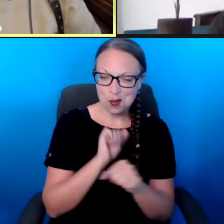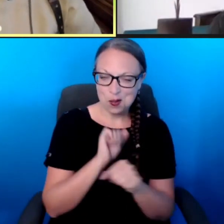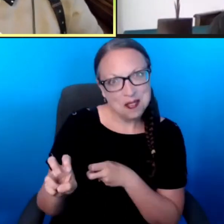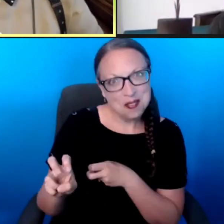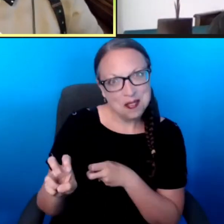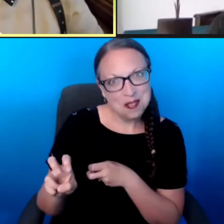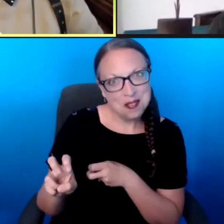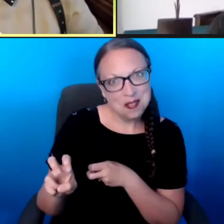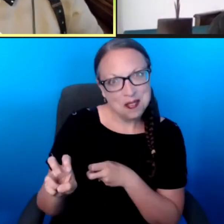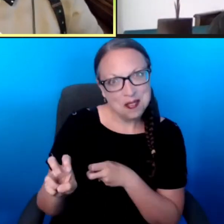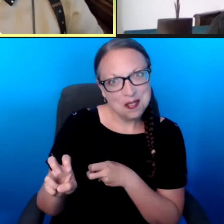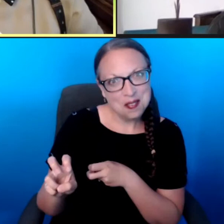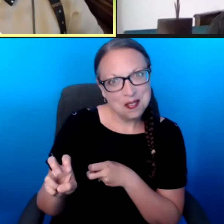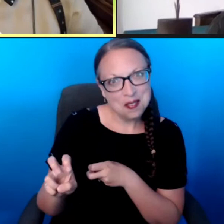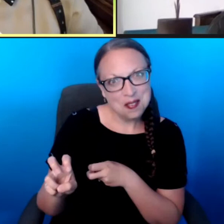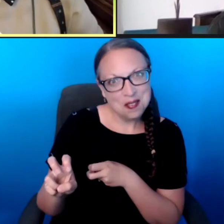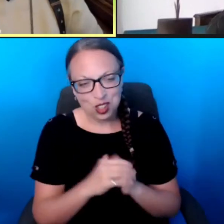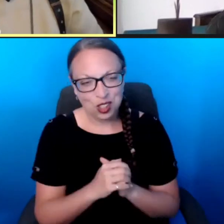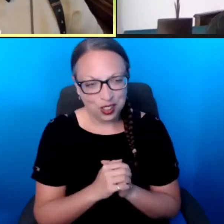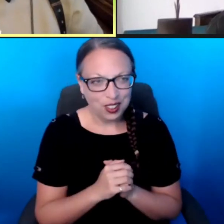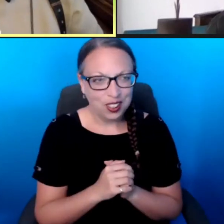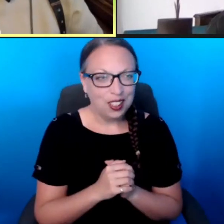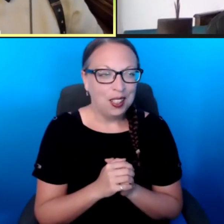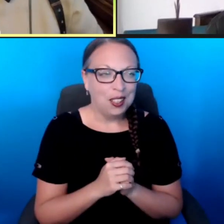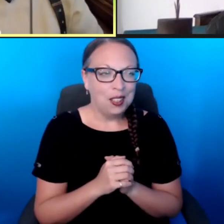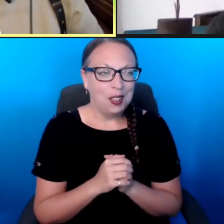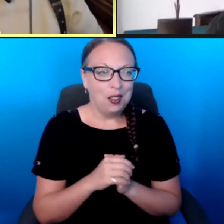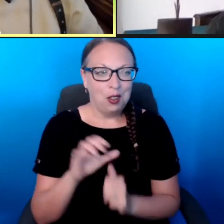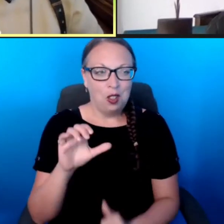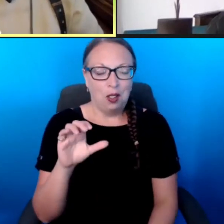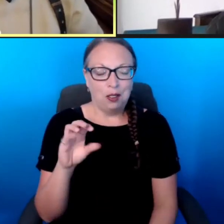teacher. Now, Fletch, I know that